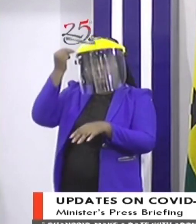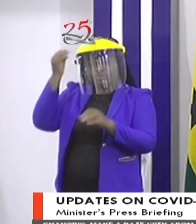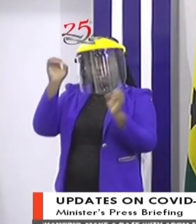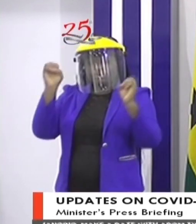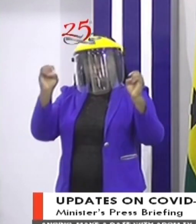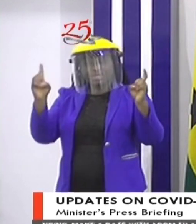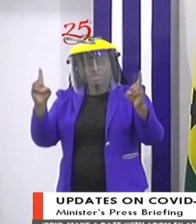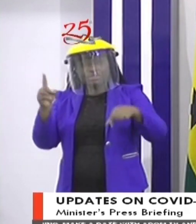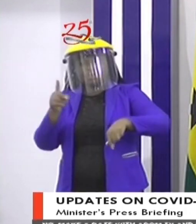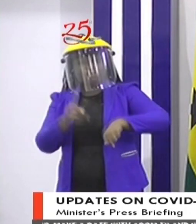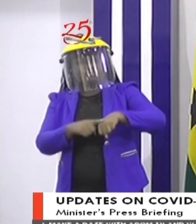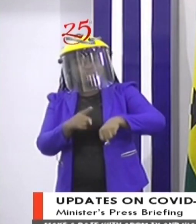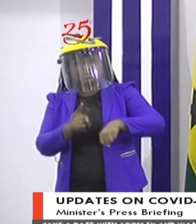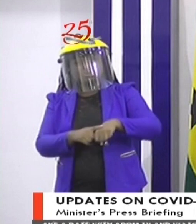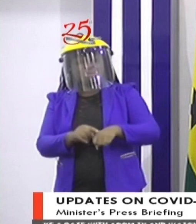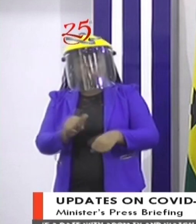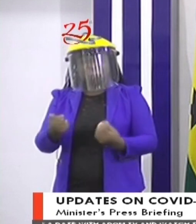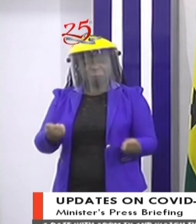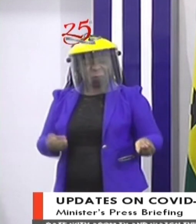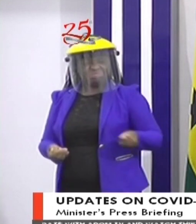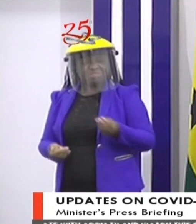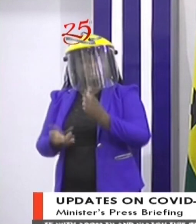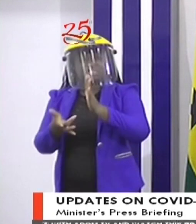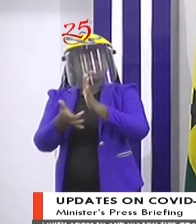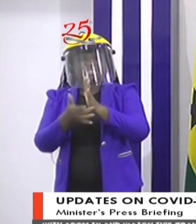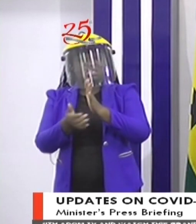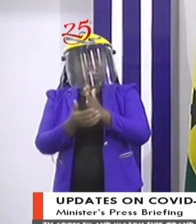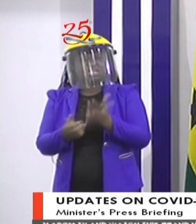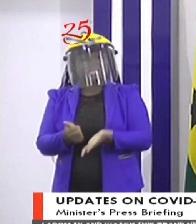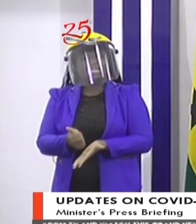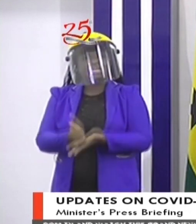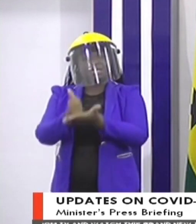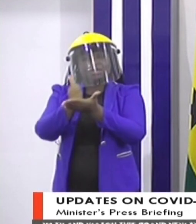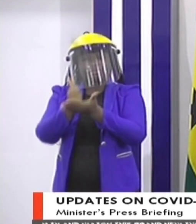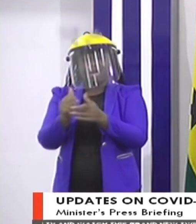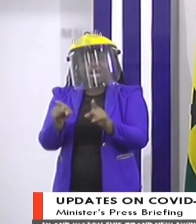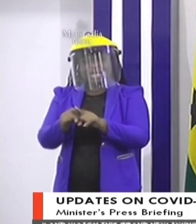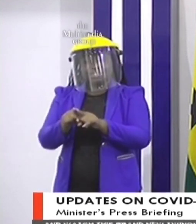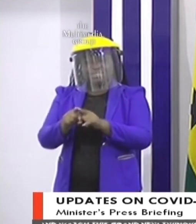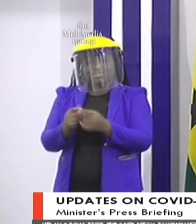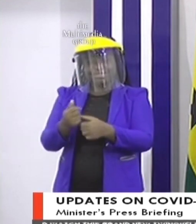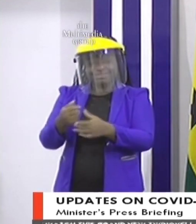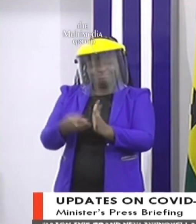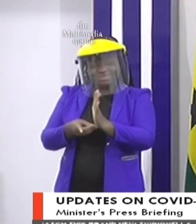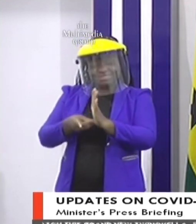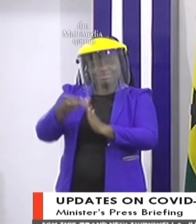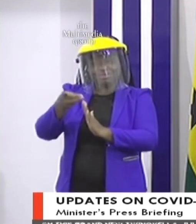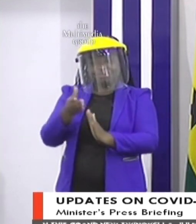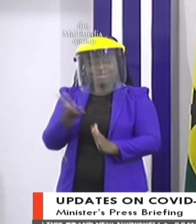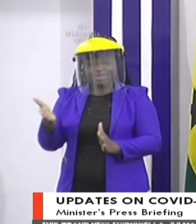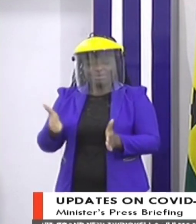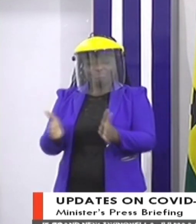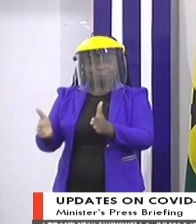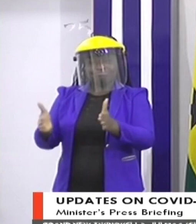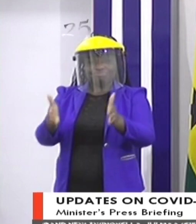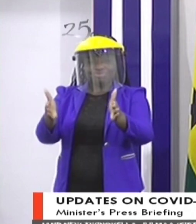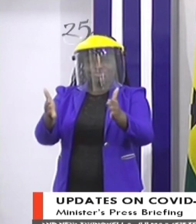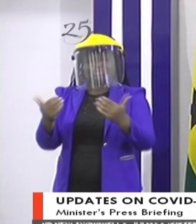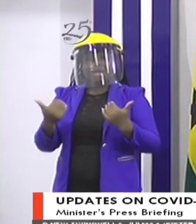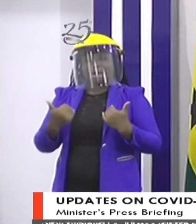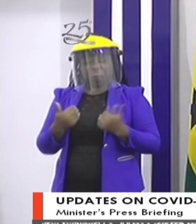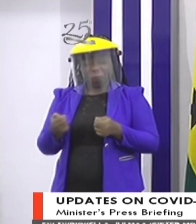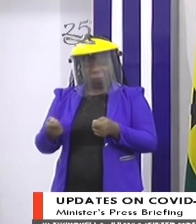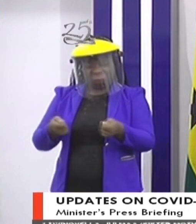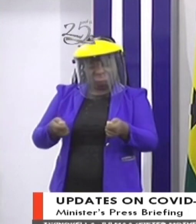so on, to provide them with technical assistance as they develop their guidelines and protocol to control